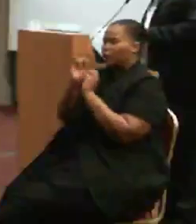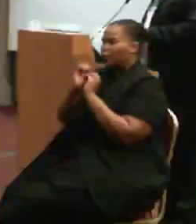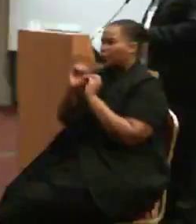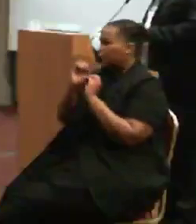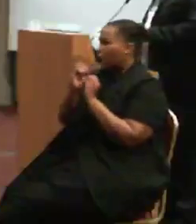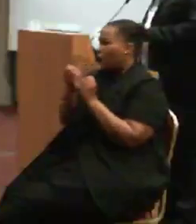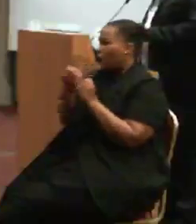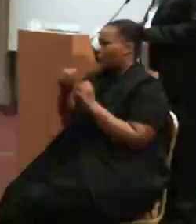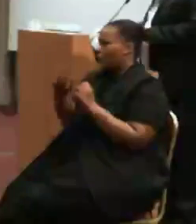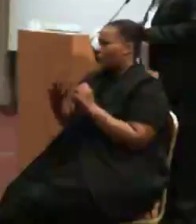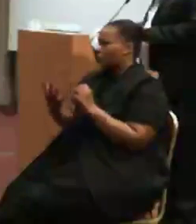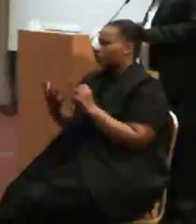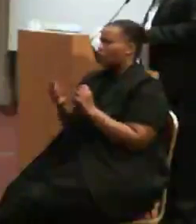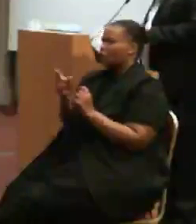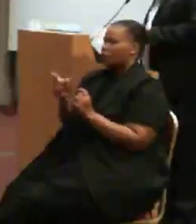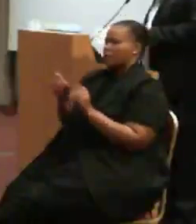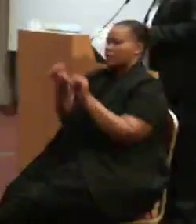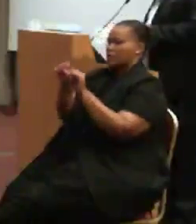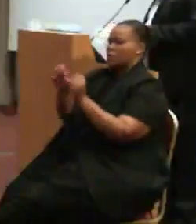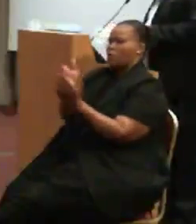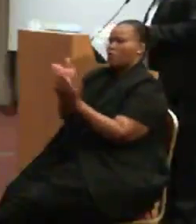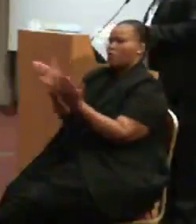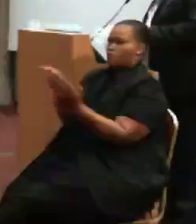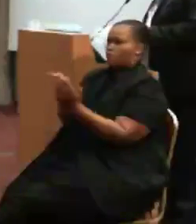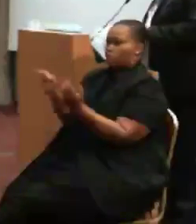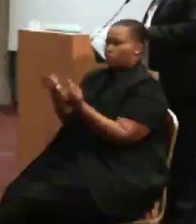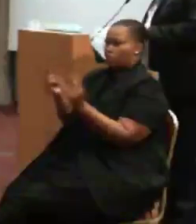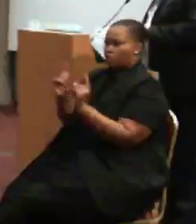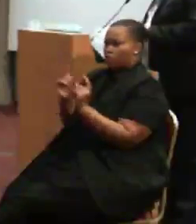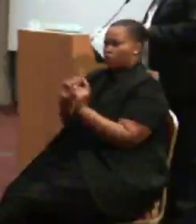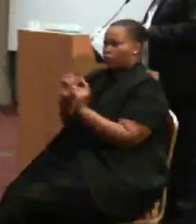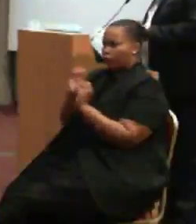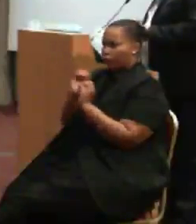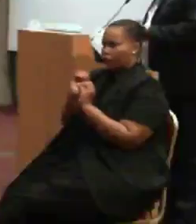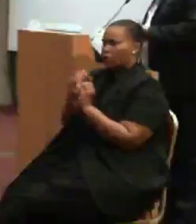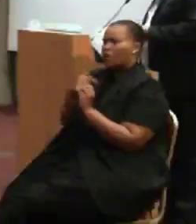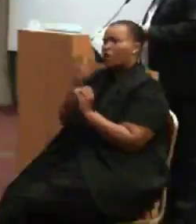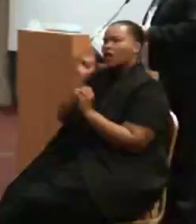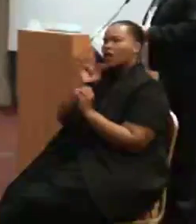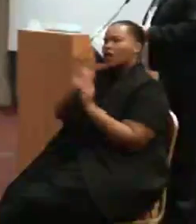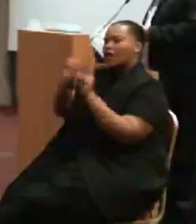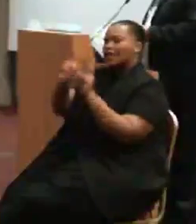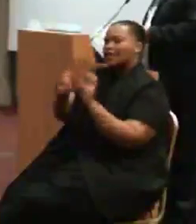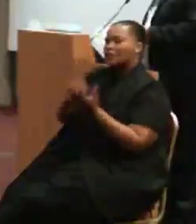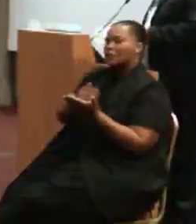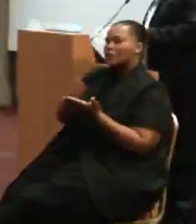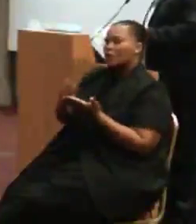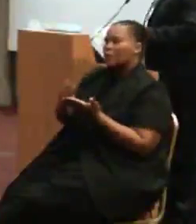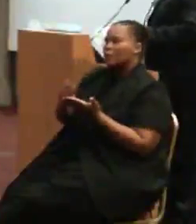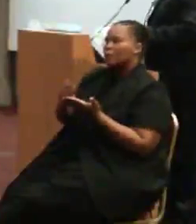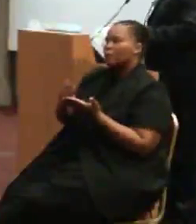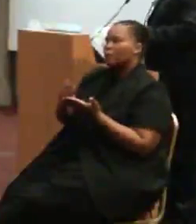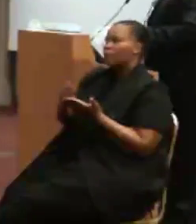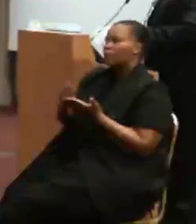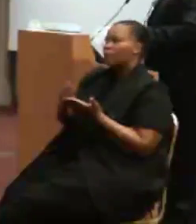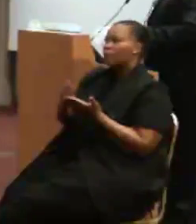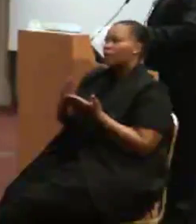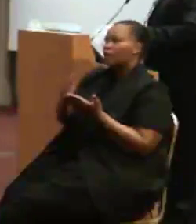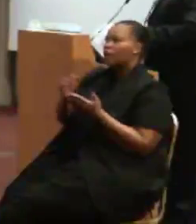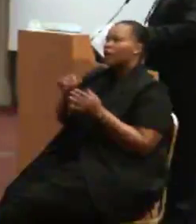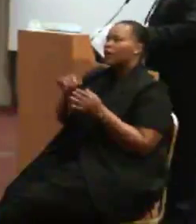what they've done to take them out of the system. The reason being, I'm told that some of Eskom's executives actually benefit from these ghost vending